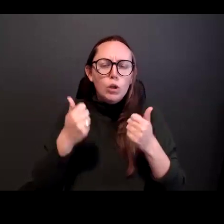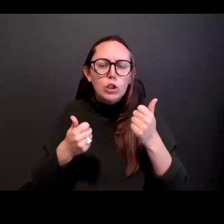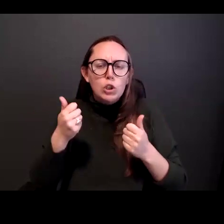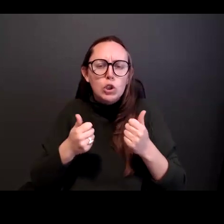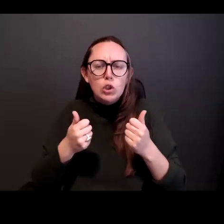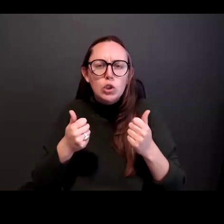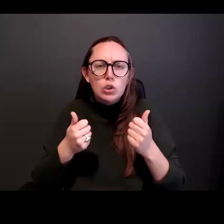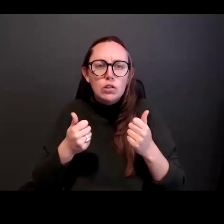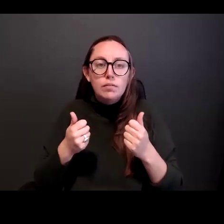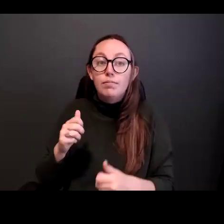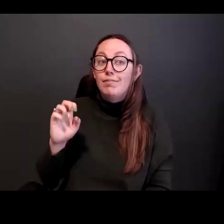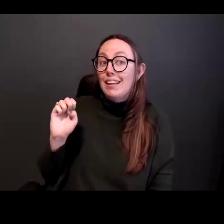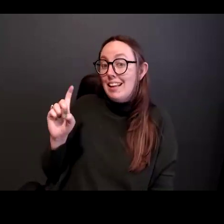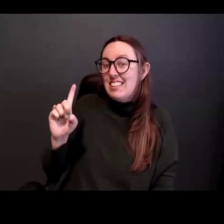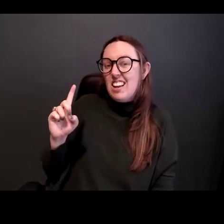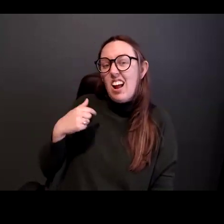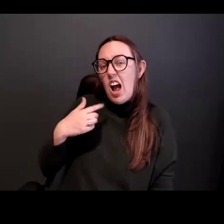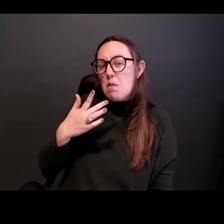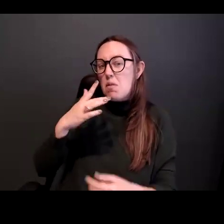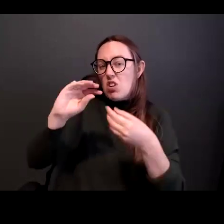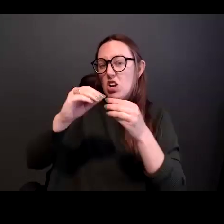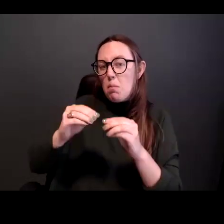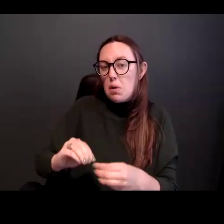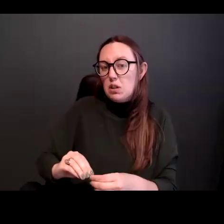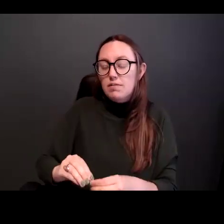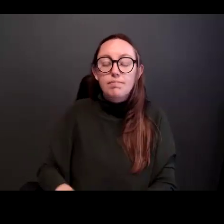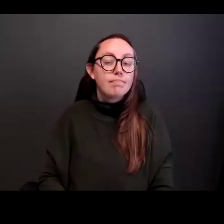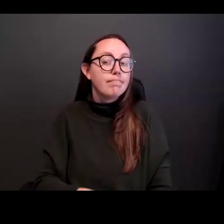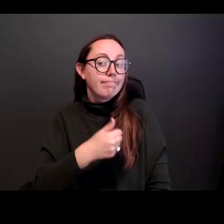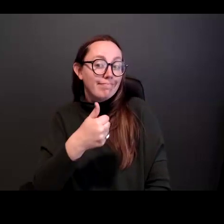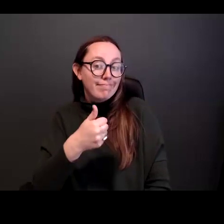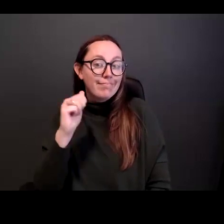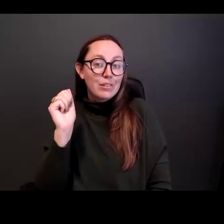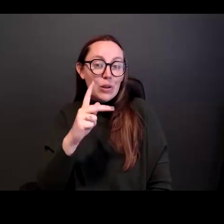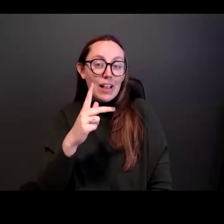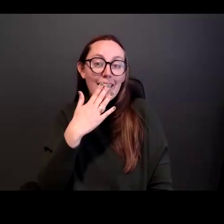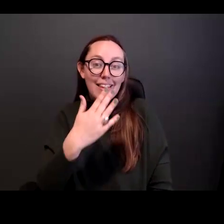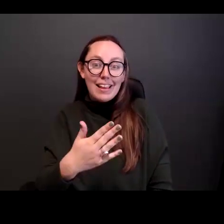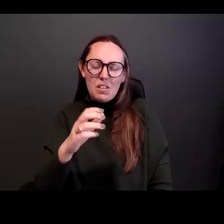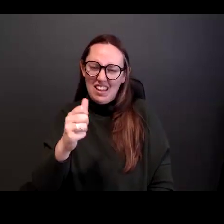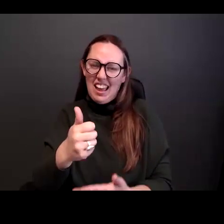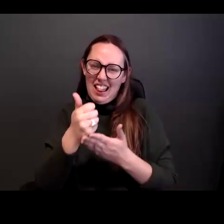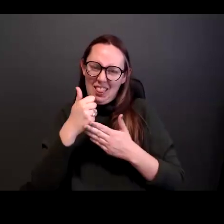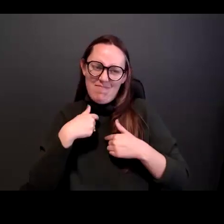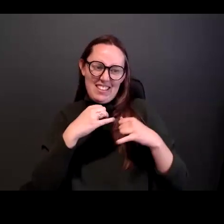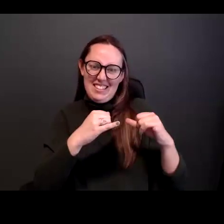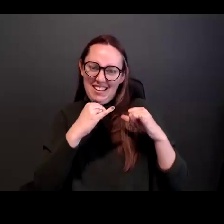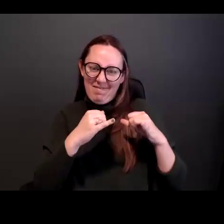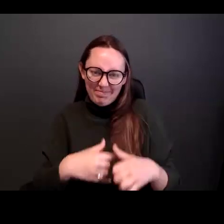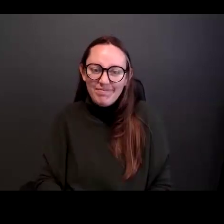I think the number lines help me. Okay, thank you. Yeah, they help me too. I feel like